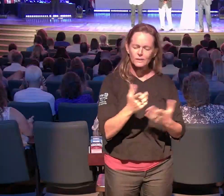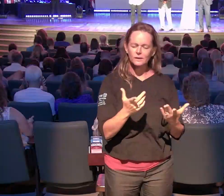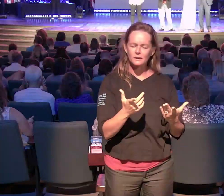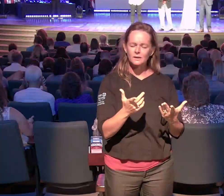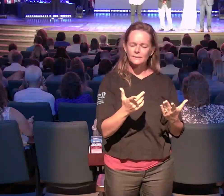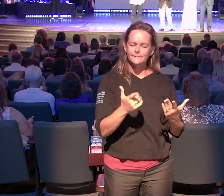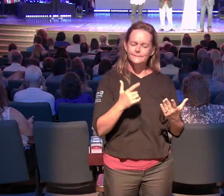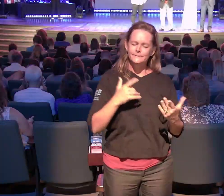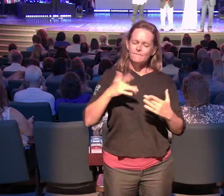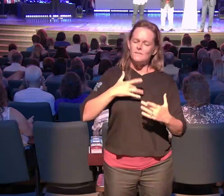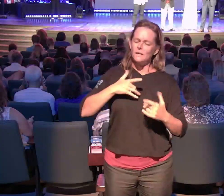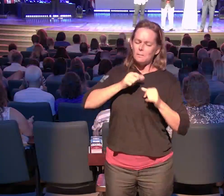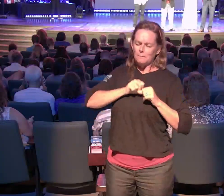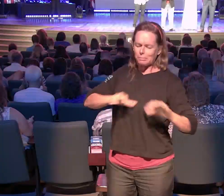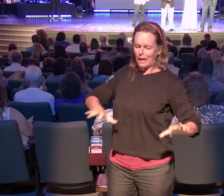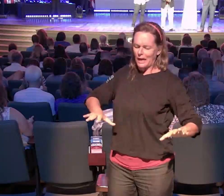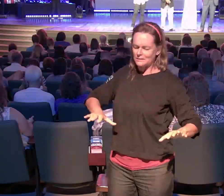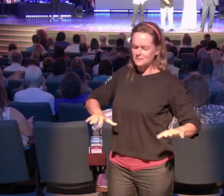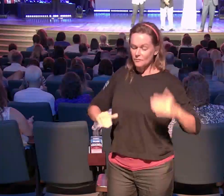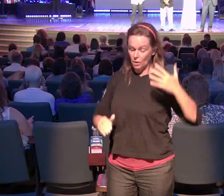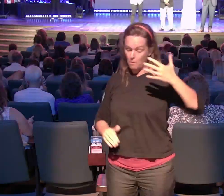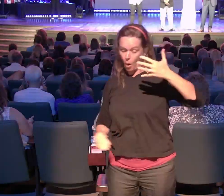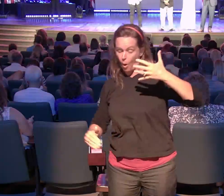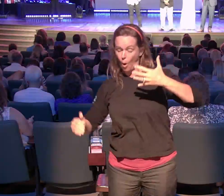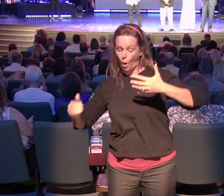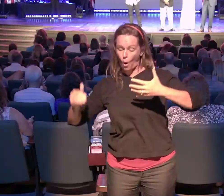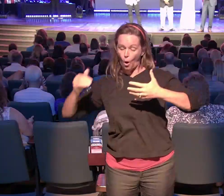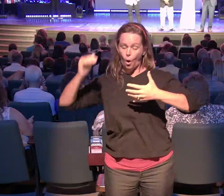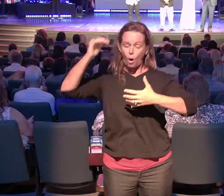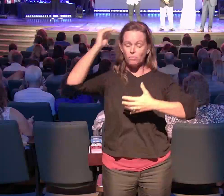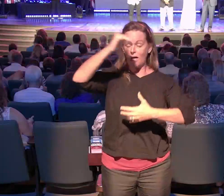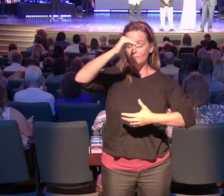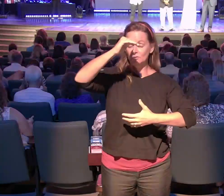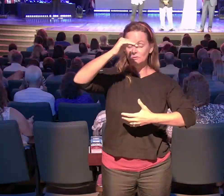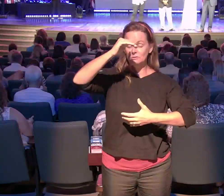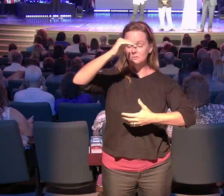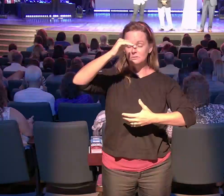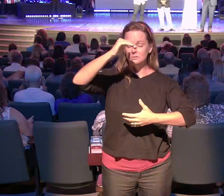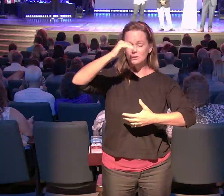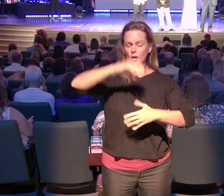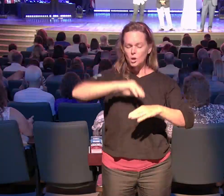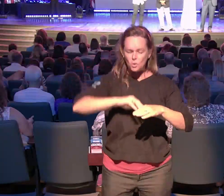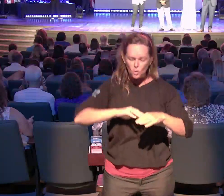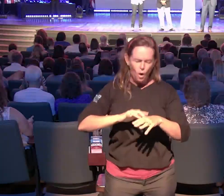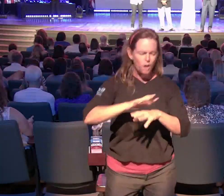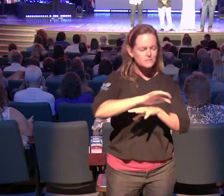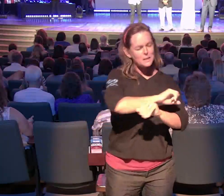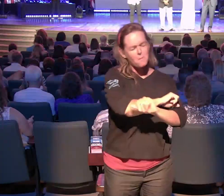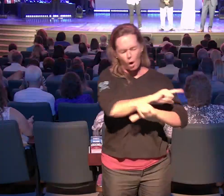top all the way down to the bottom, Father, that you would just speak your presence